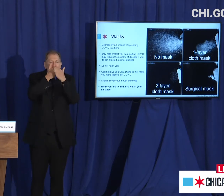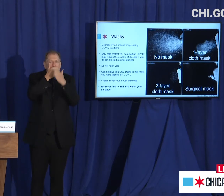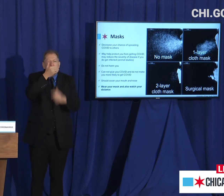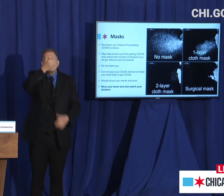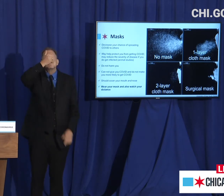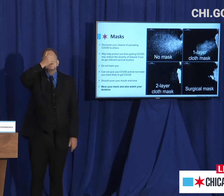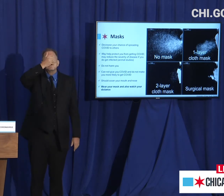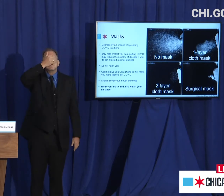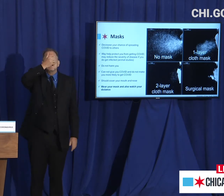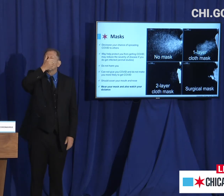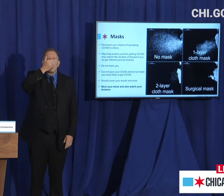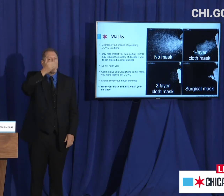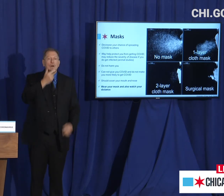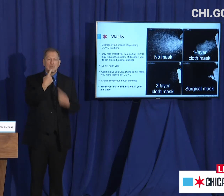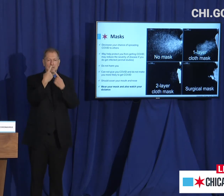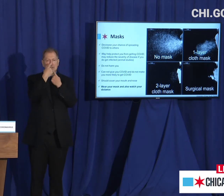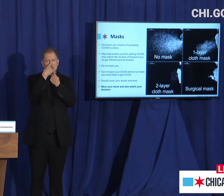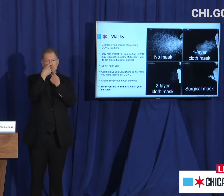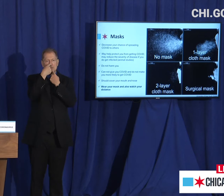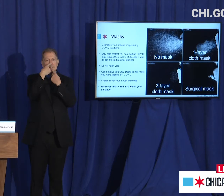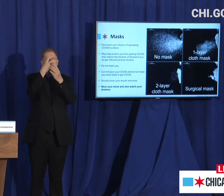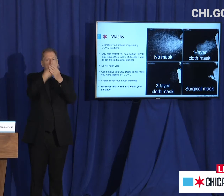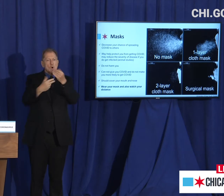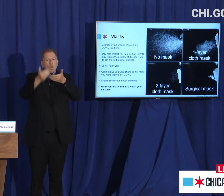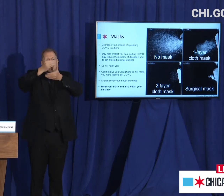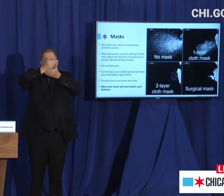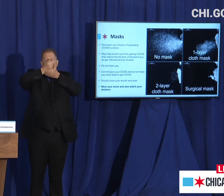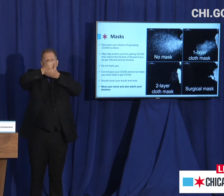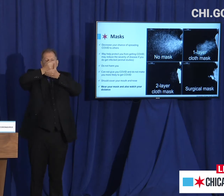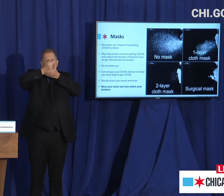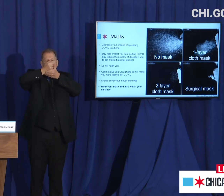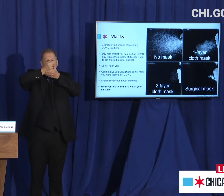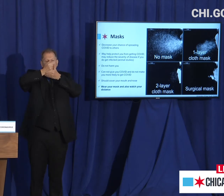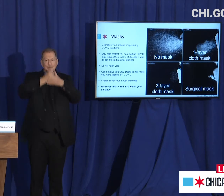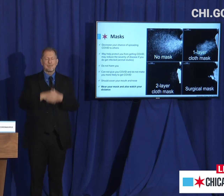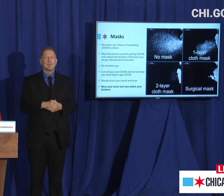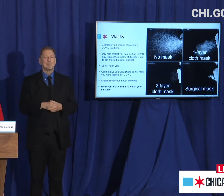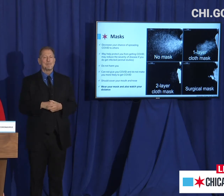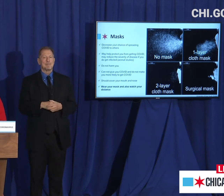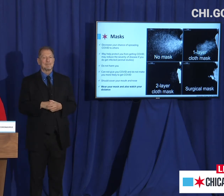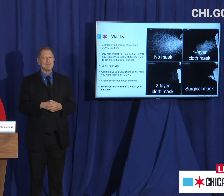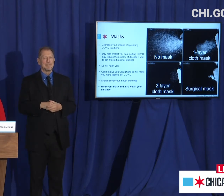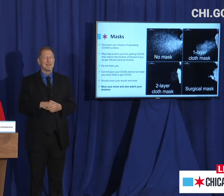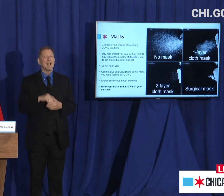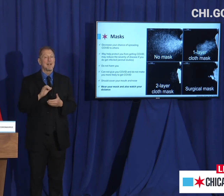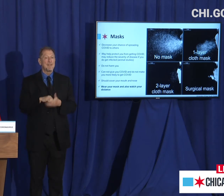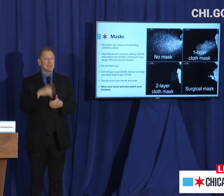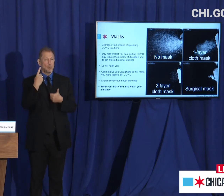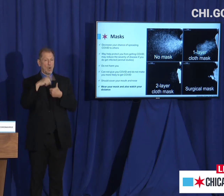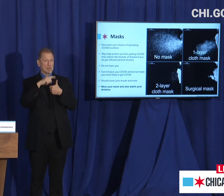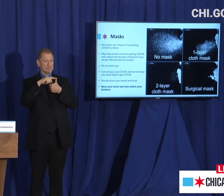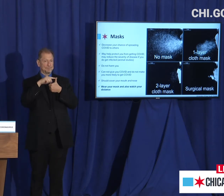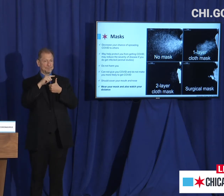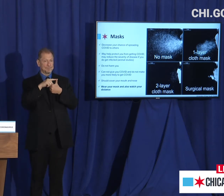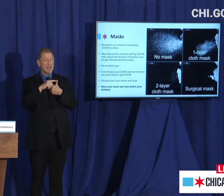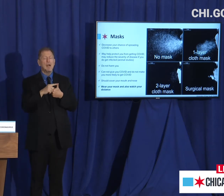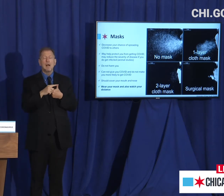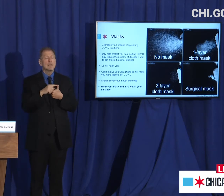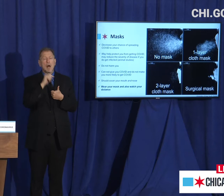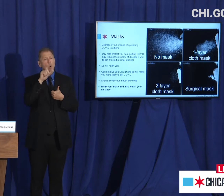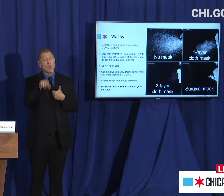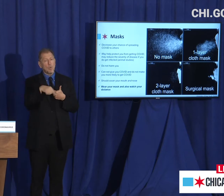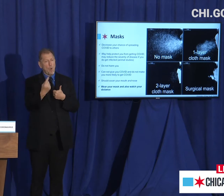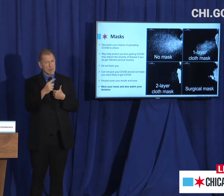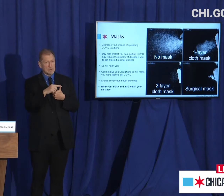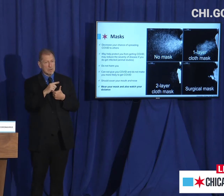and nose. And it is only one strategy. It's one of the most important ones, but you